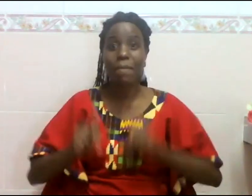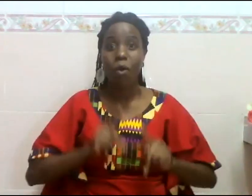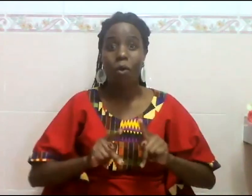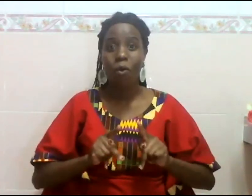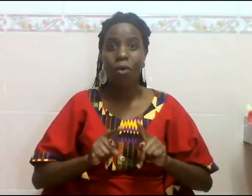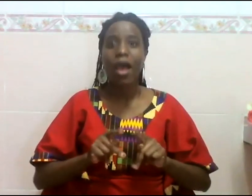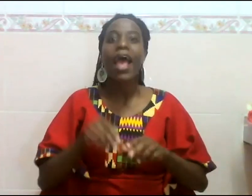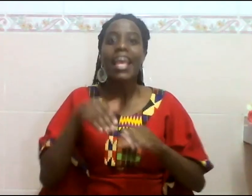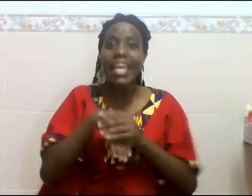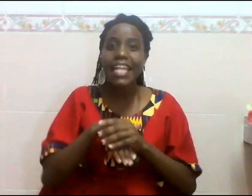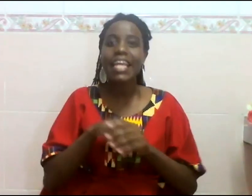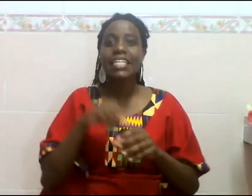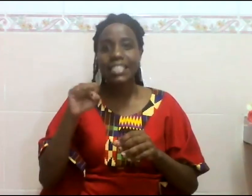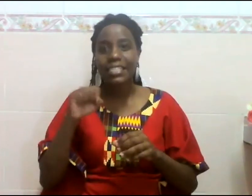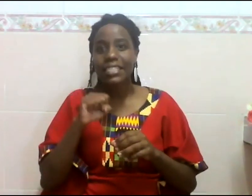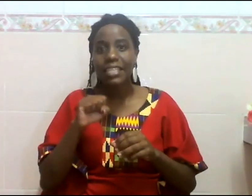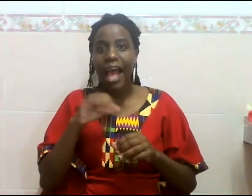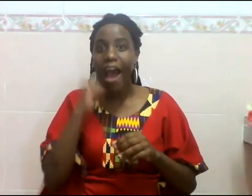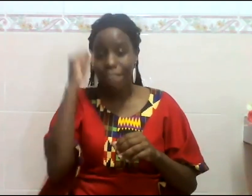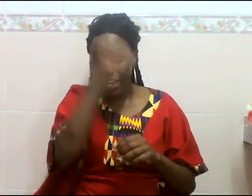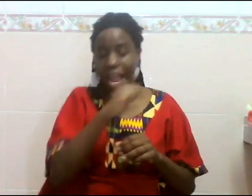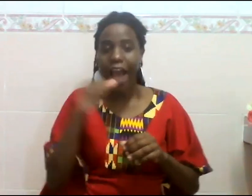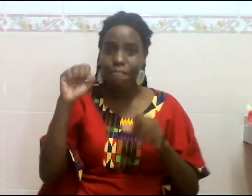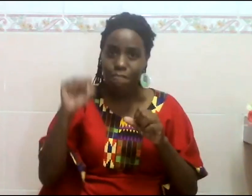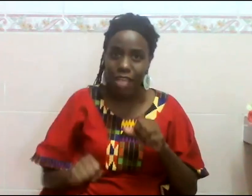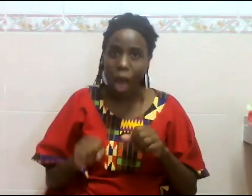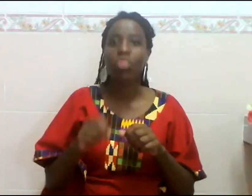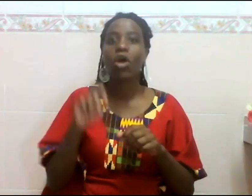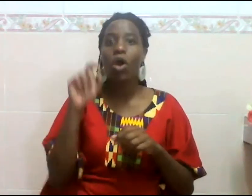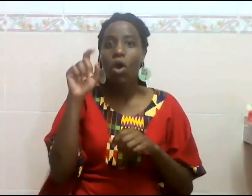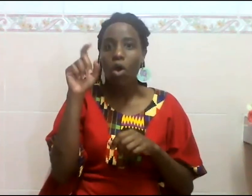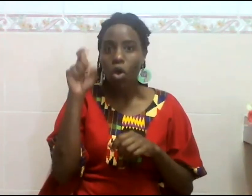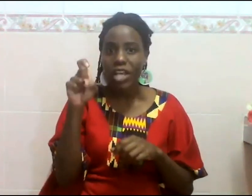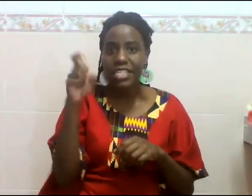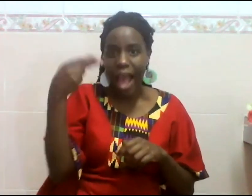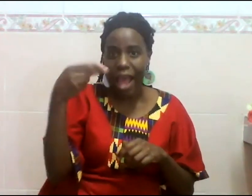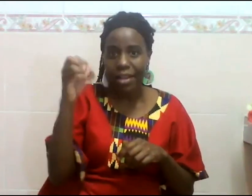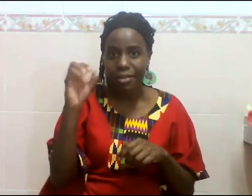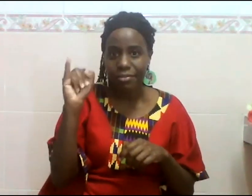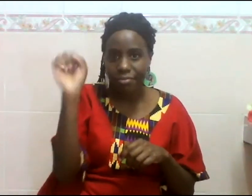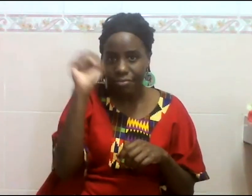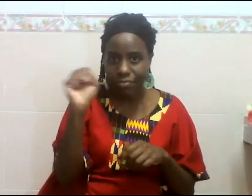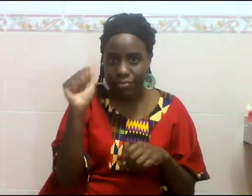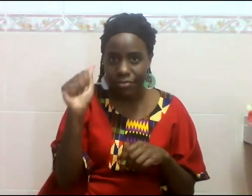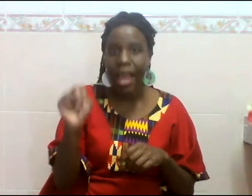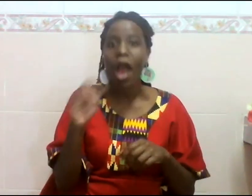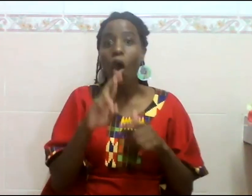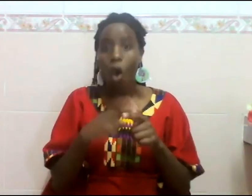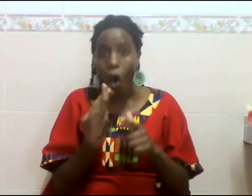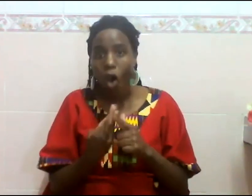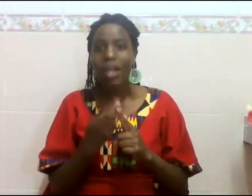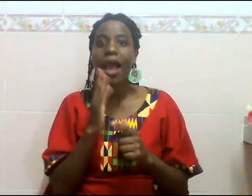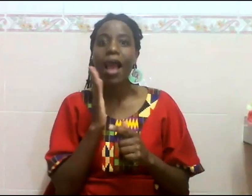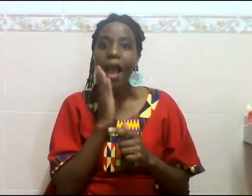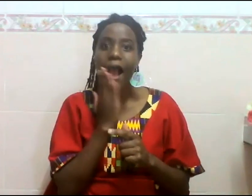South Africa are called either the Khoi or San or colored communities, and looking at questions